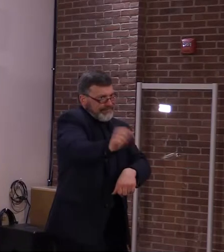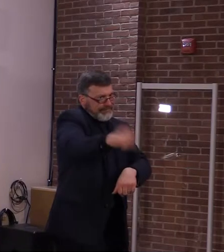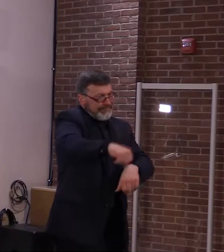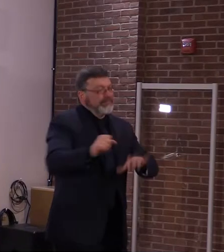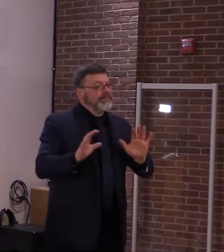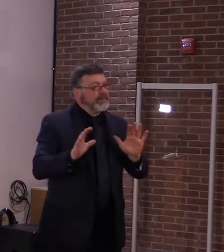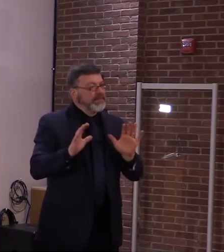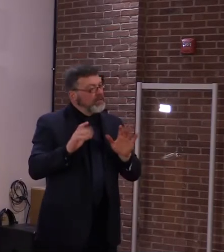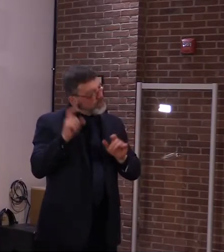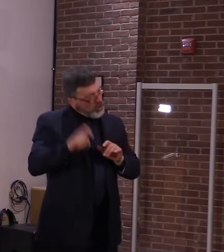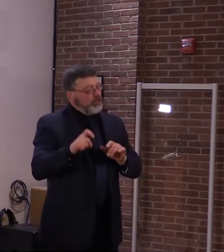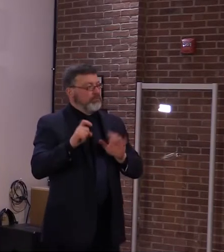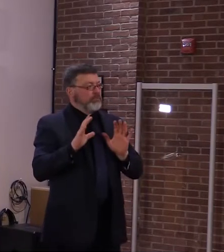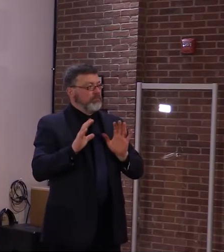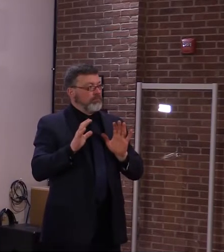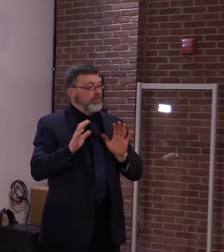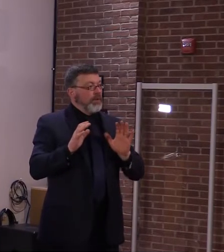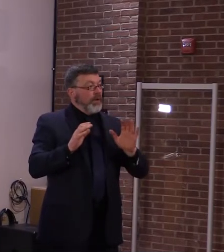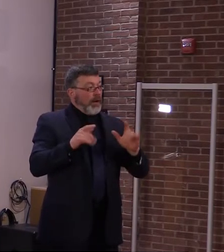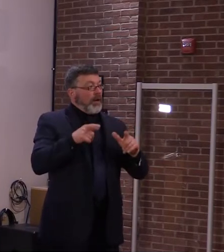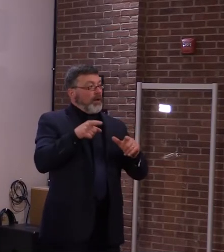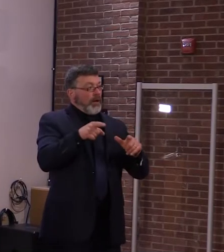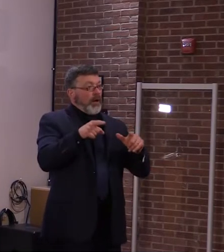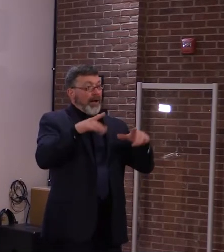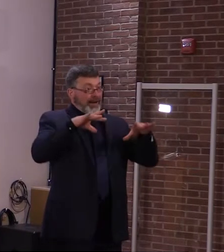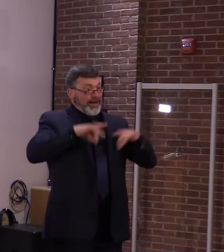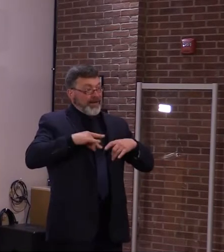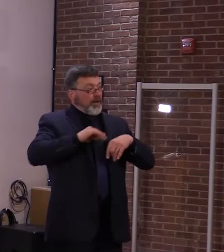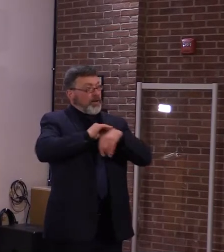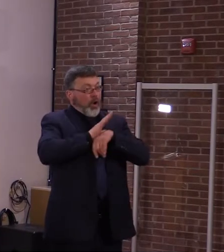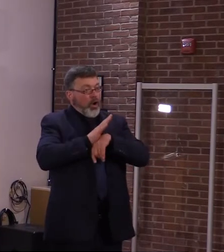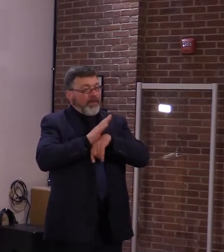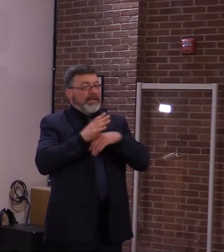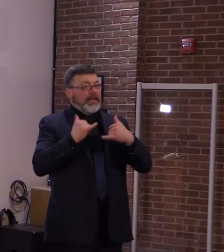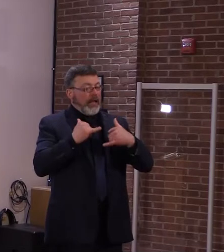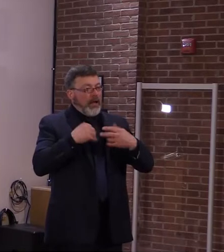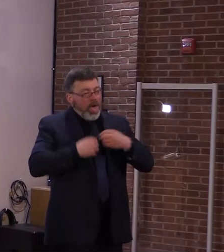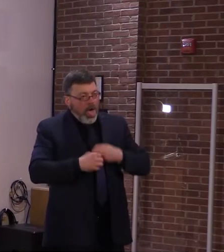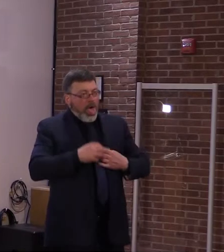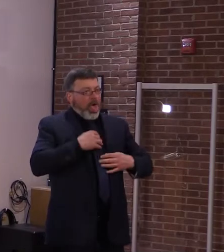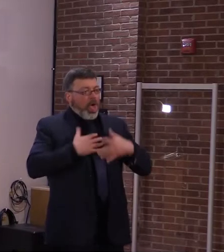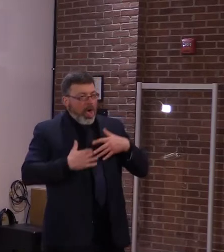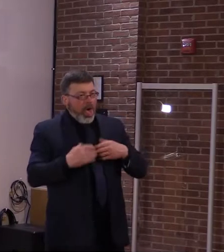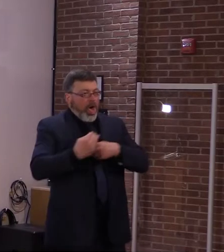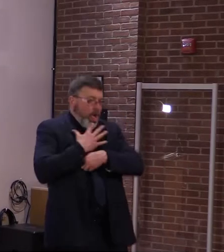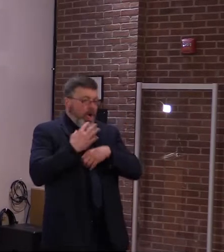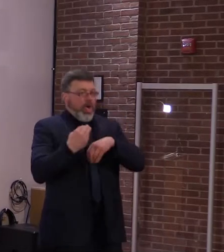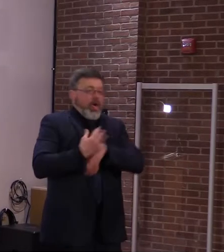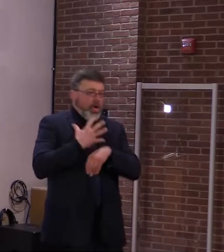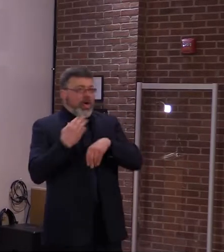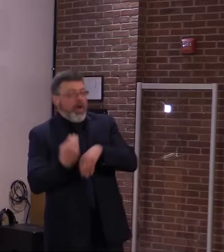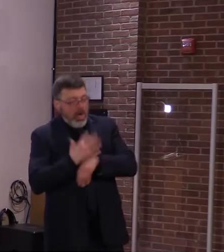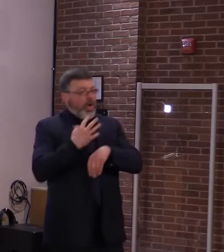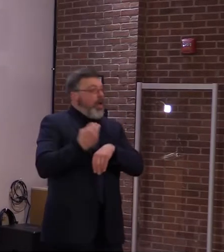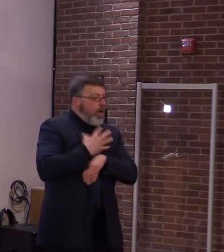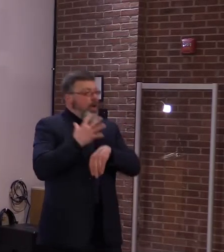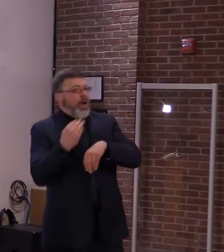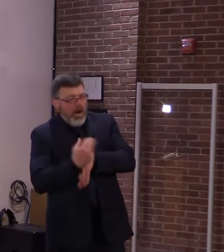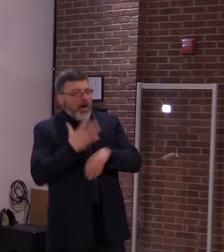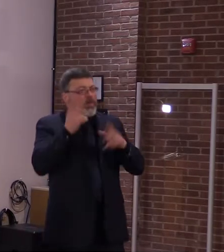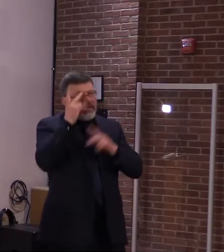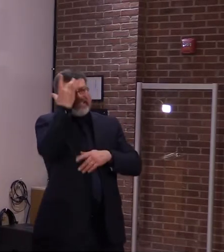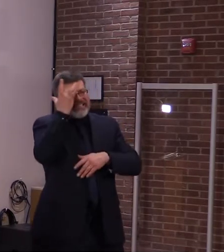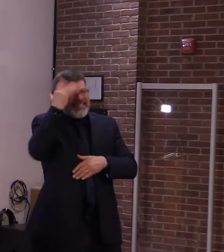on someone's health. The description of the people that were observed in